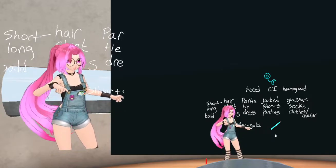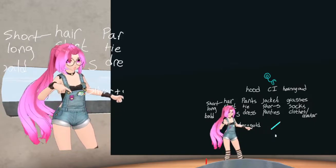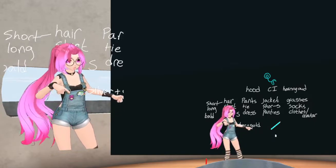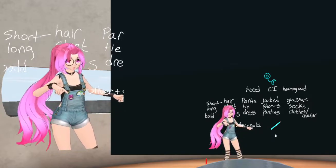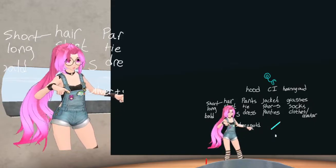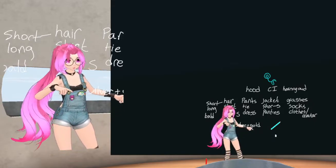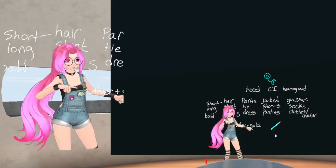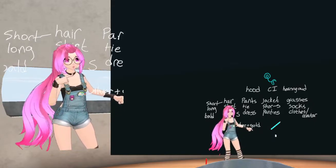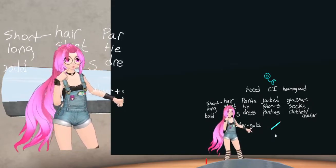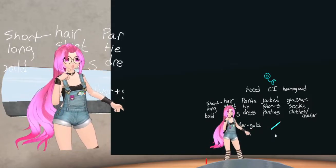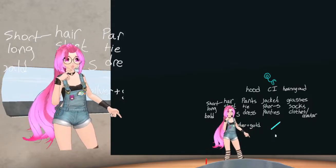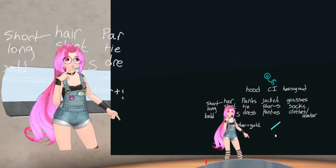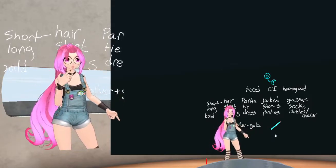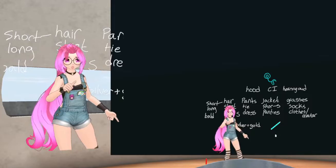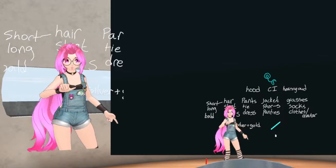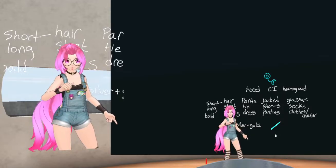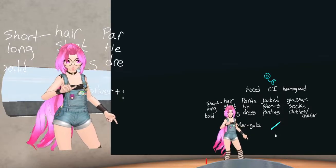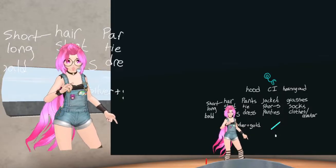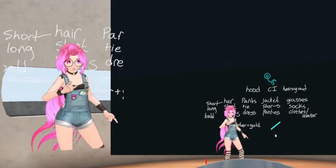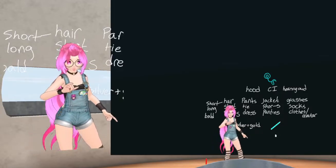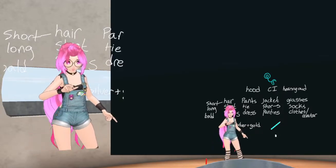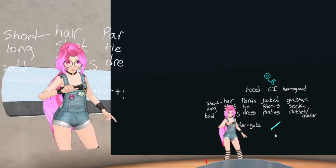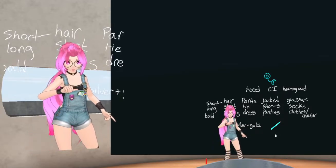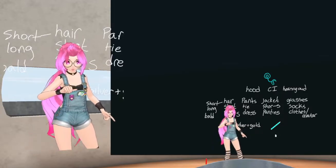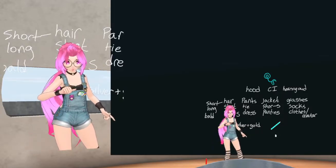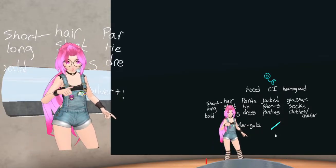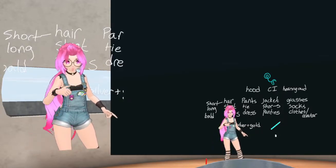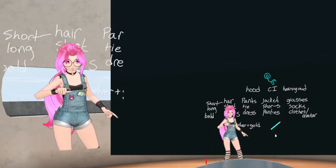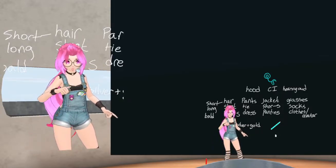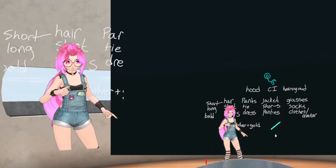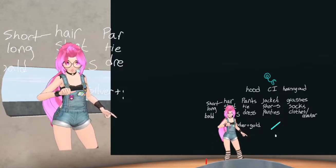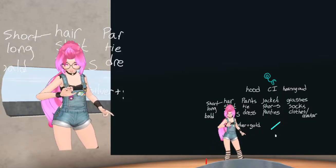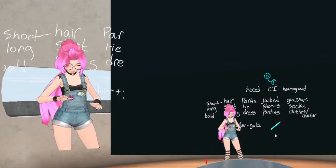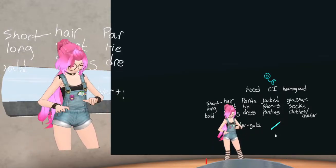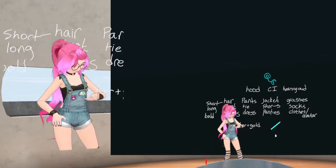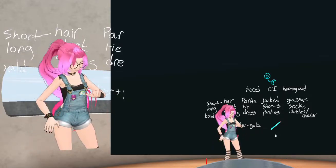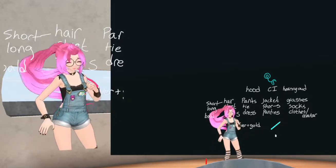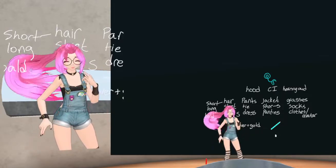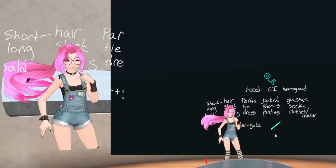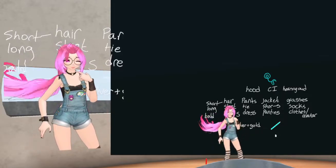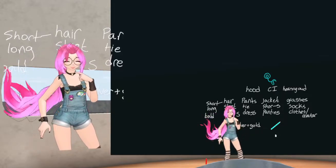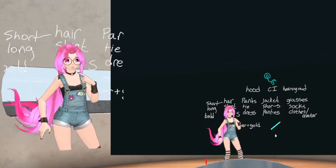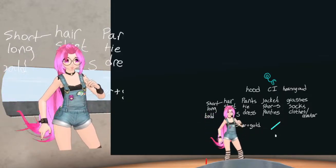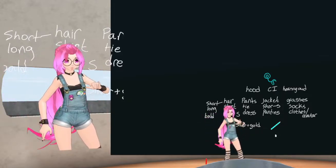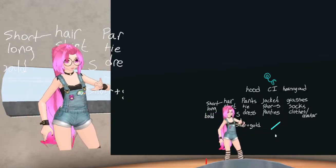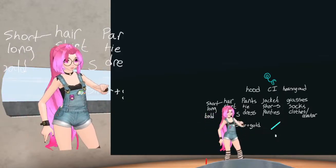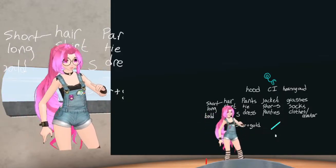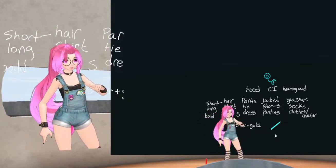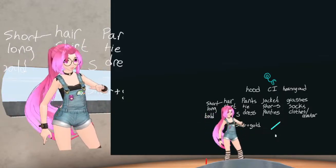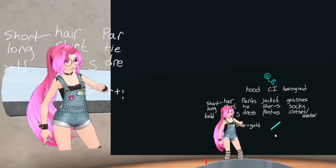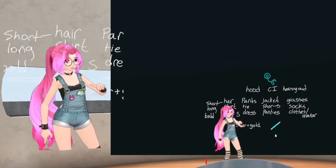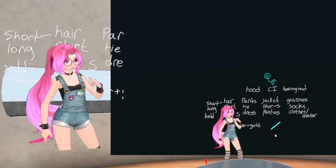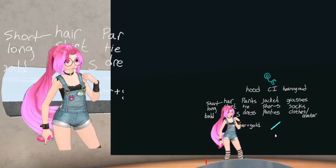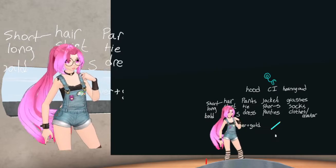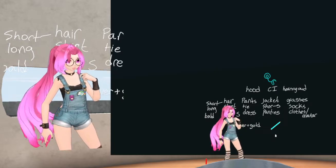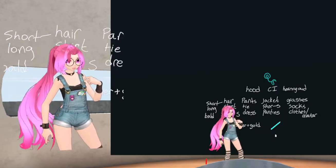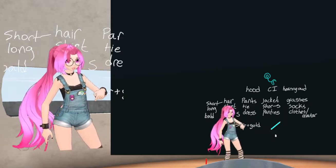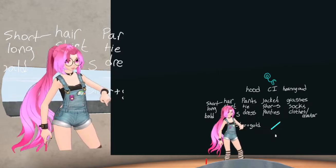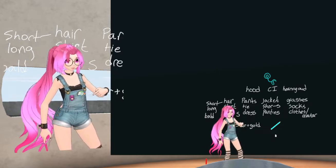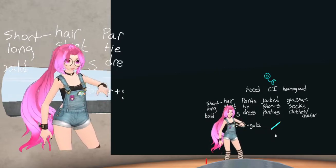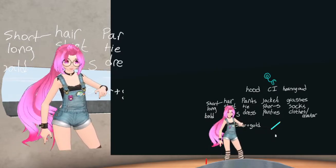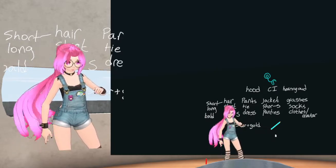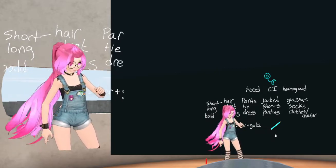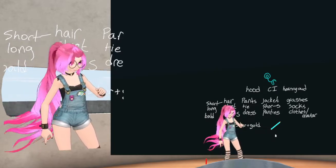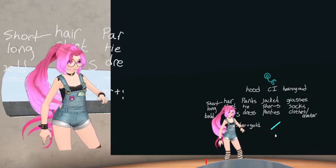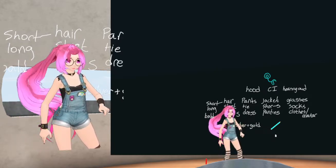G for gold. But you could also do a Y hand, because gold is the color yellow. So yellow for gold, or G